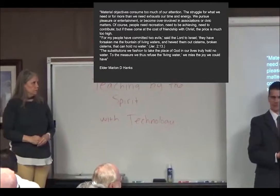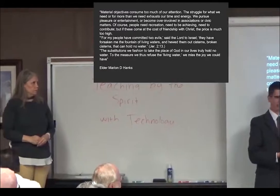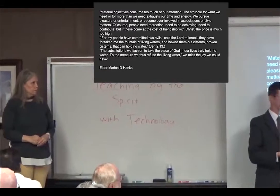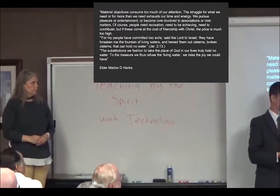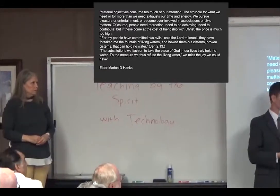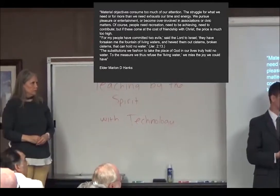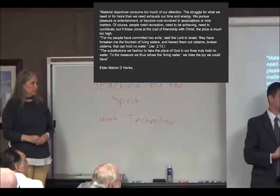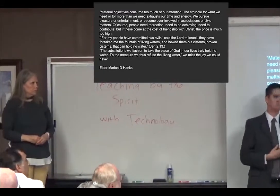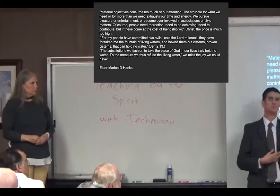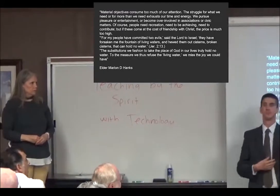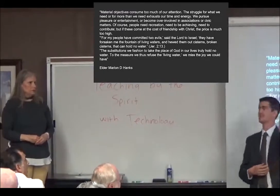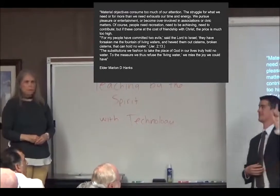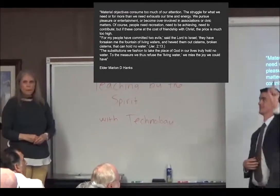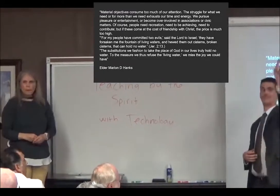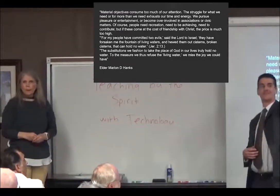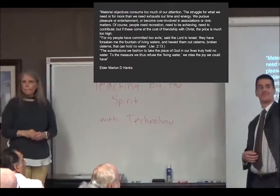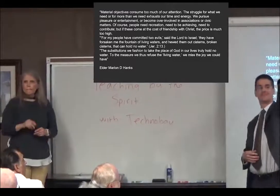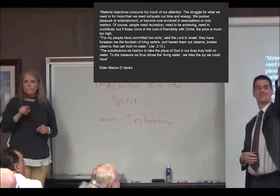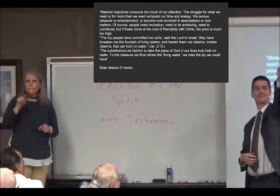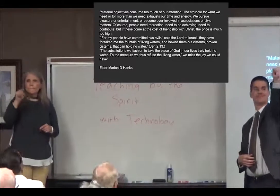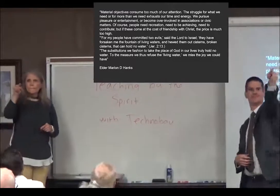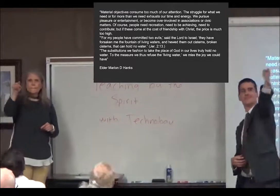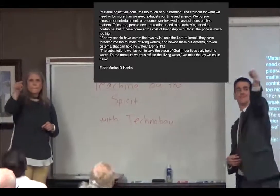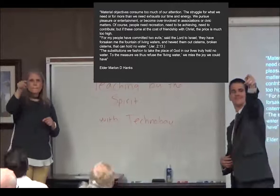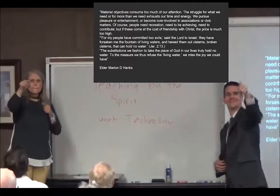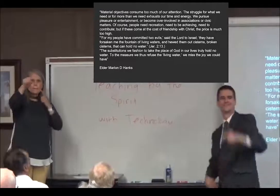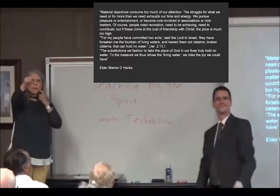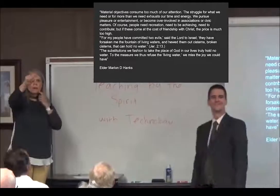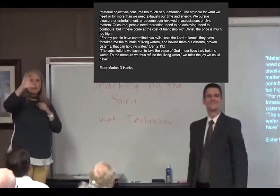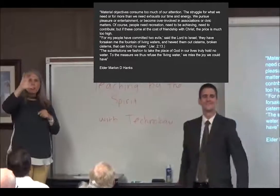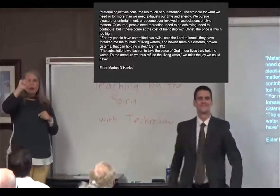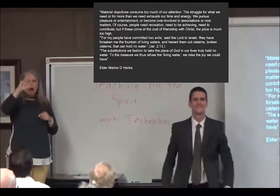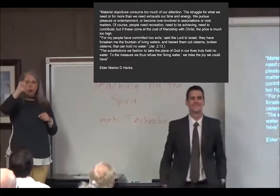So this is a little bit gray, so he says maybe a little more white. Back here in the back.